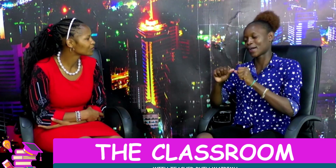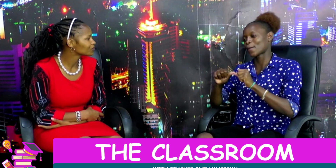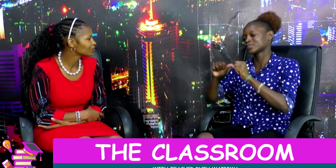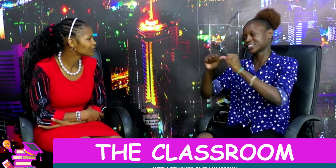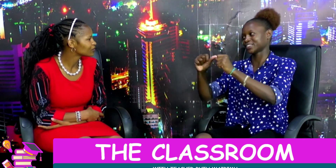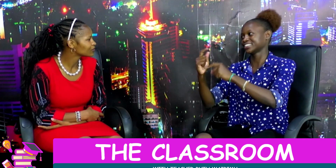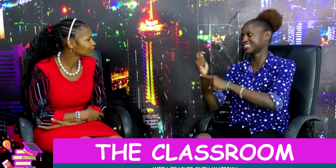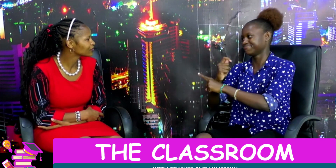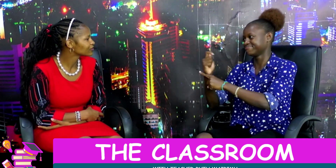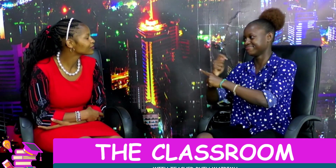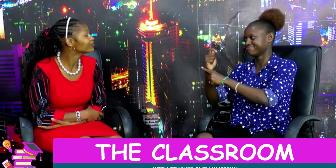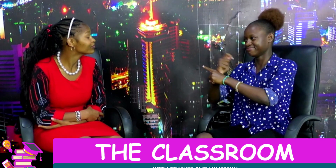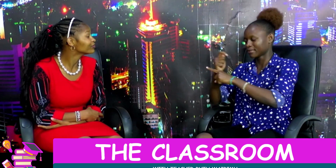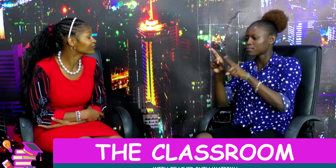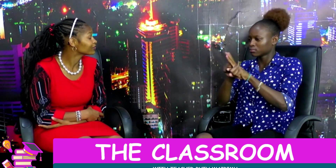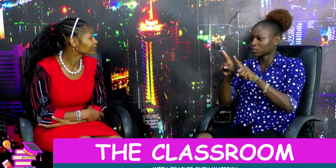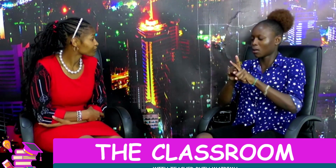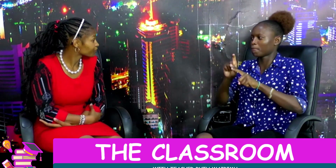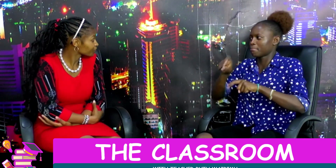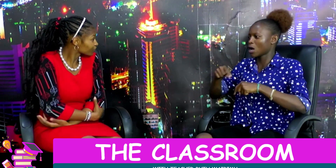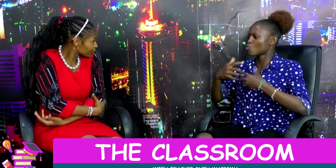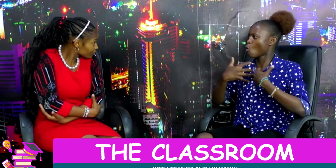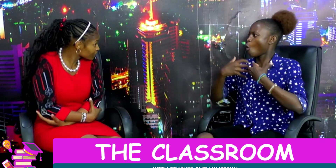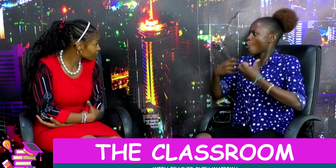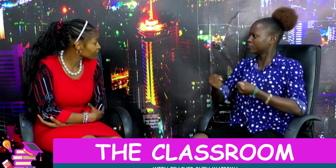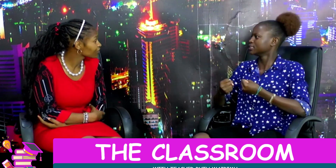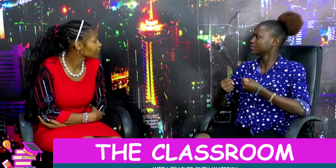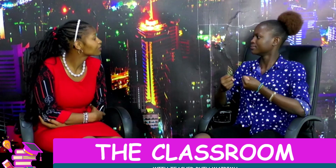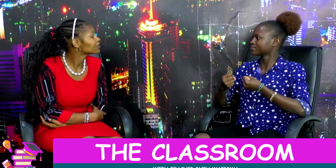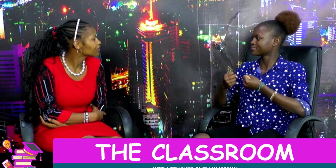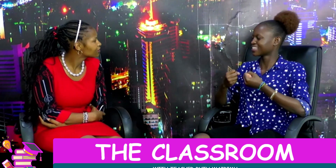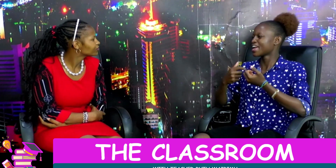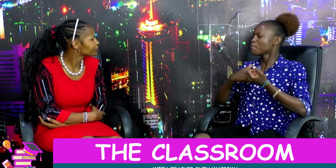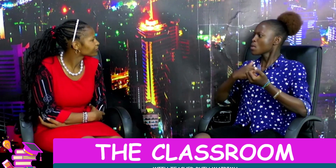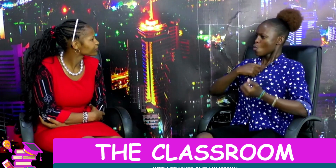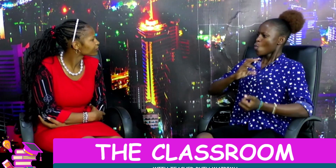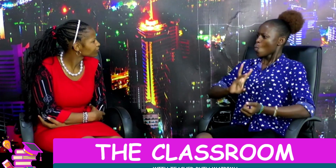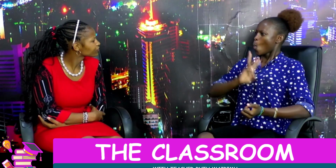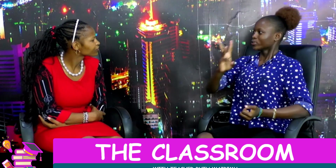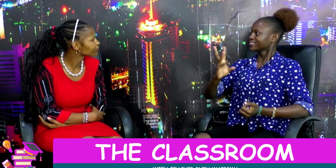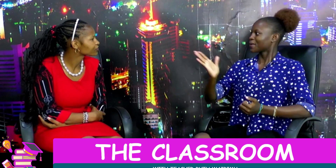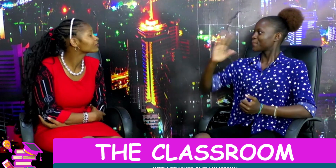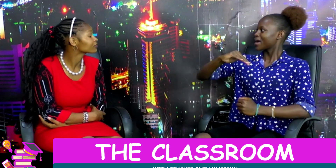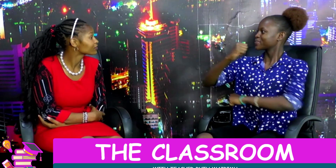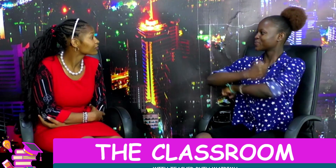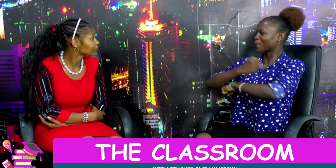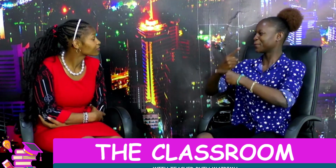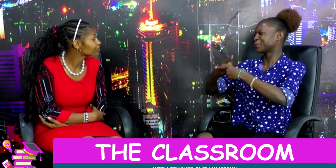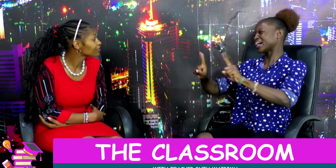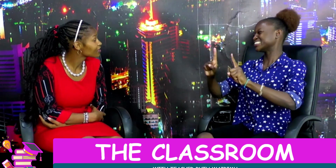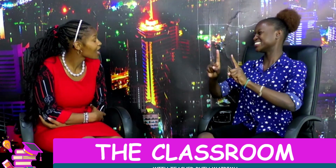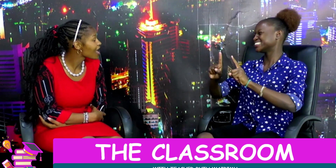expert. Then later on, I also joined basketball, but I also continued training in order to